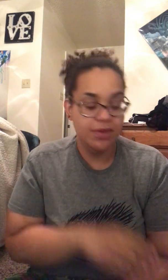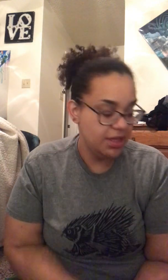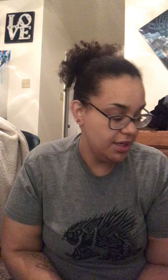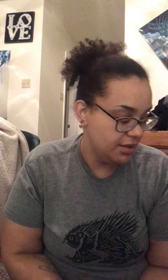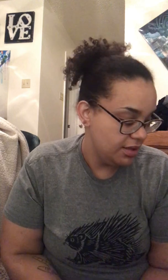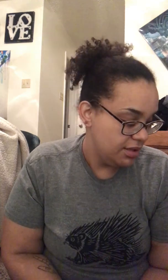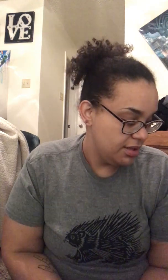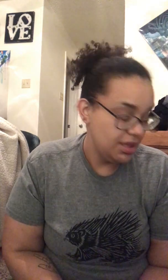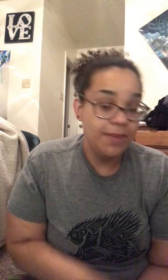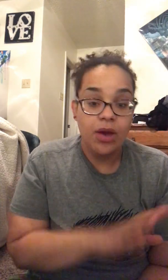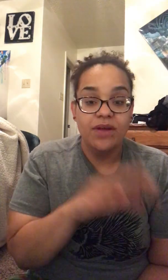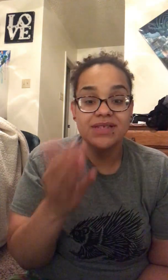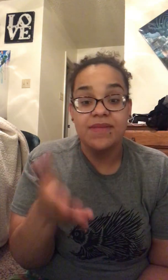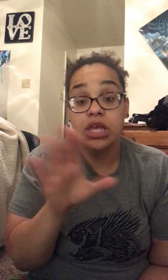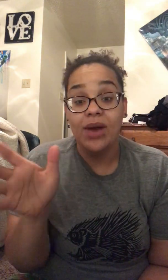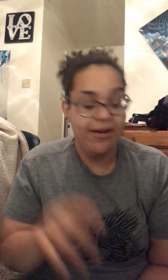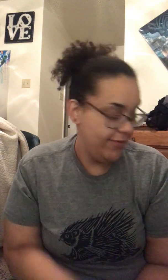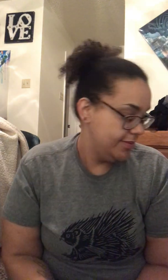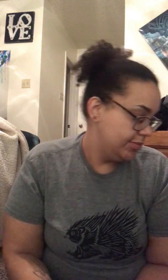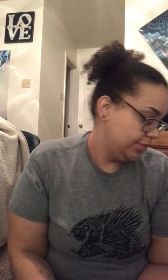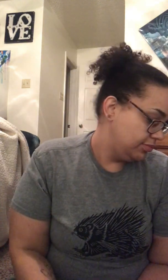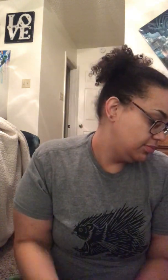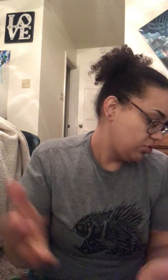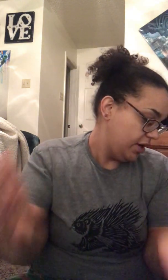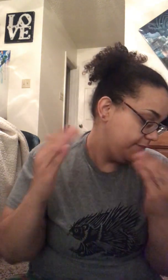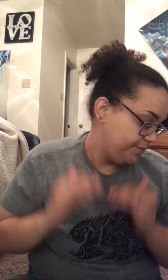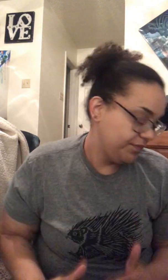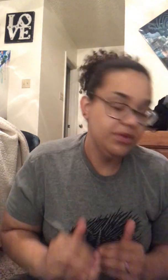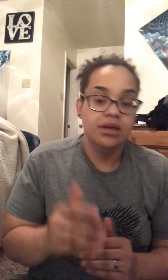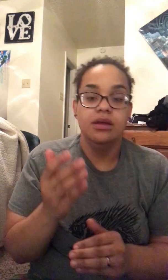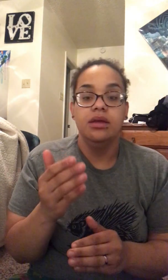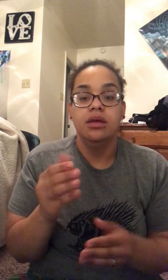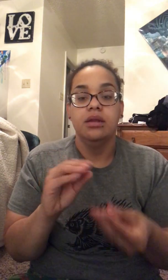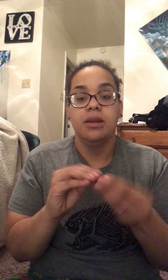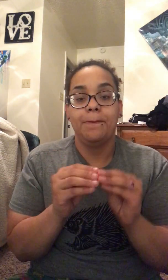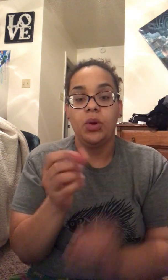thing. The amount of something you have. Okay.